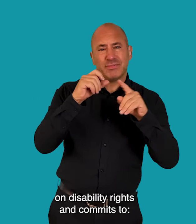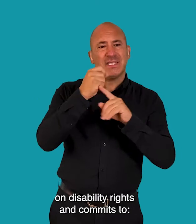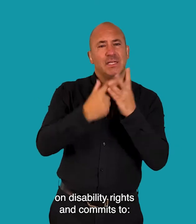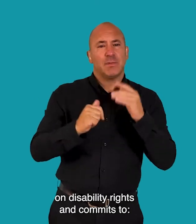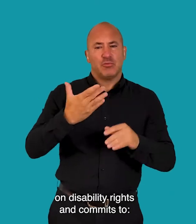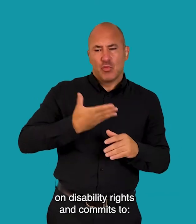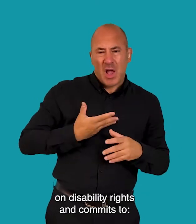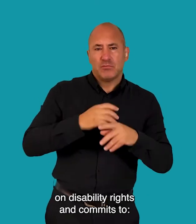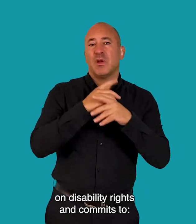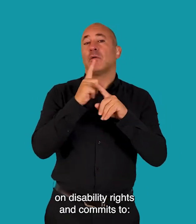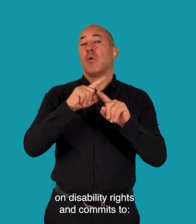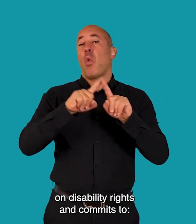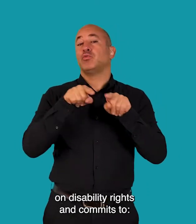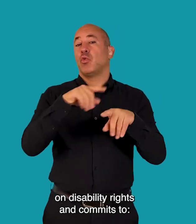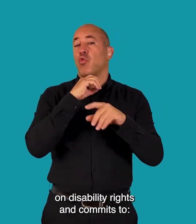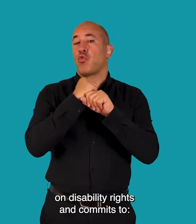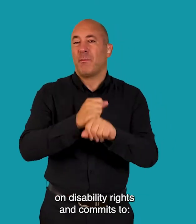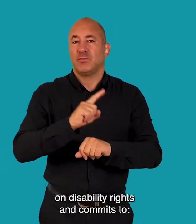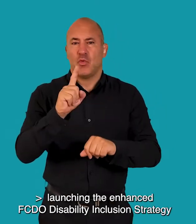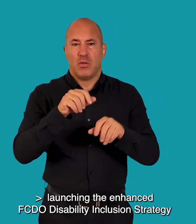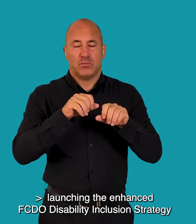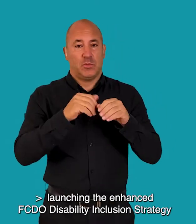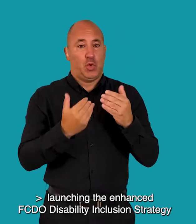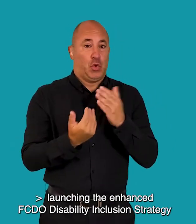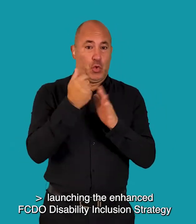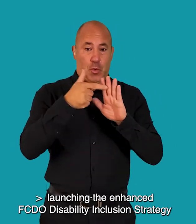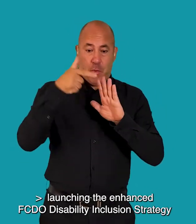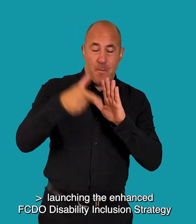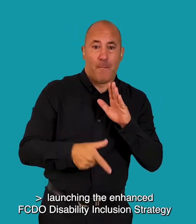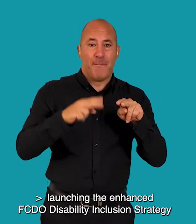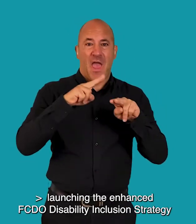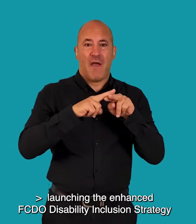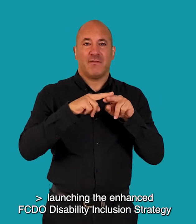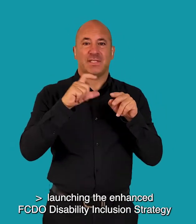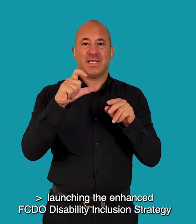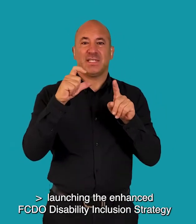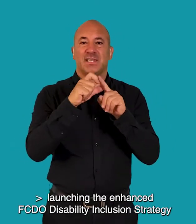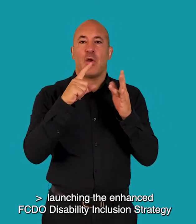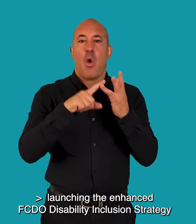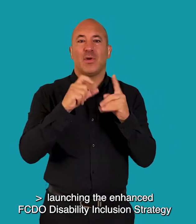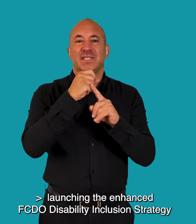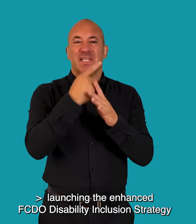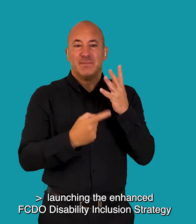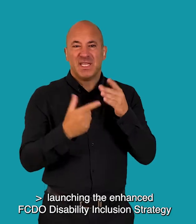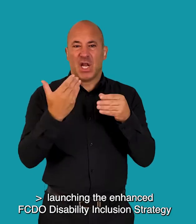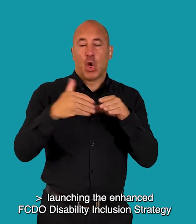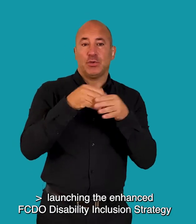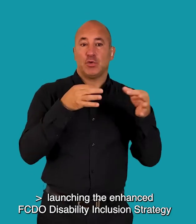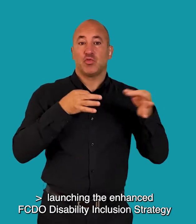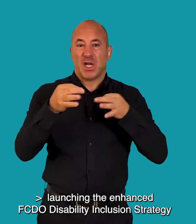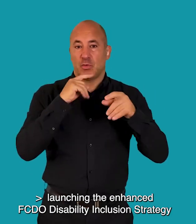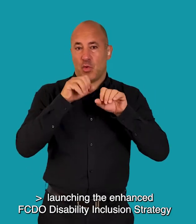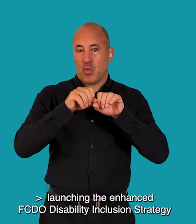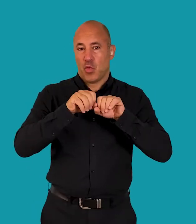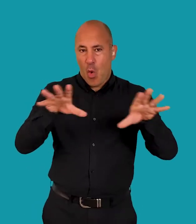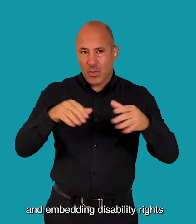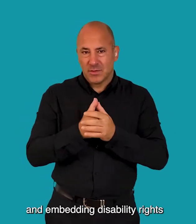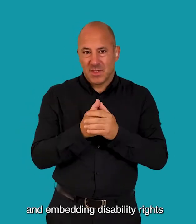disability rights, and commits to launching the enhanced FCDO Disability Inclusion Strategy, and